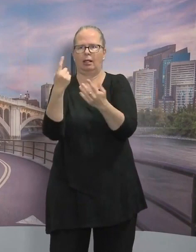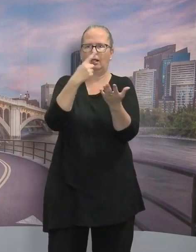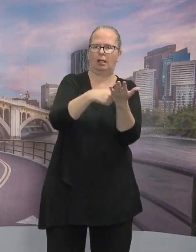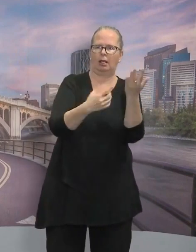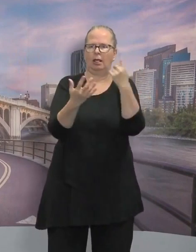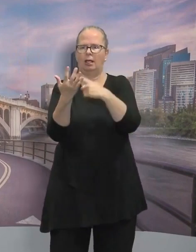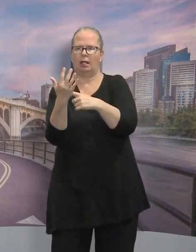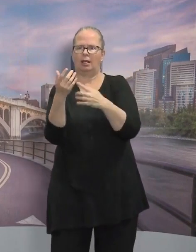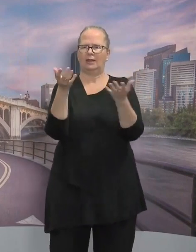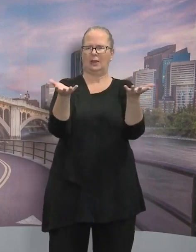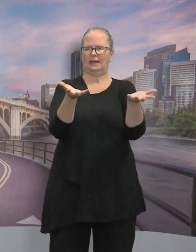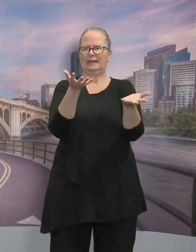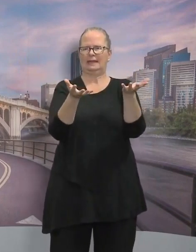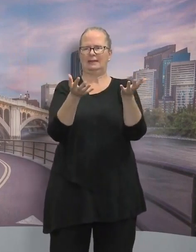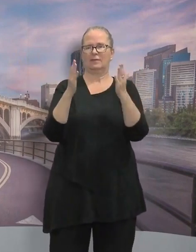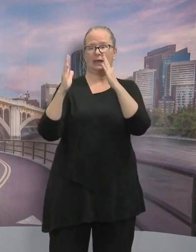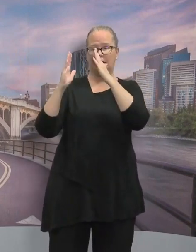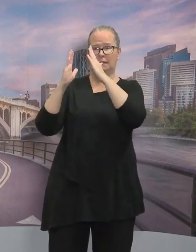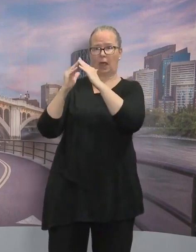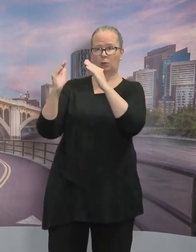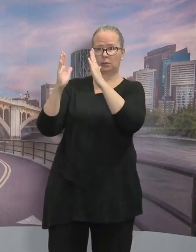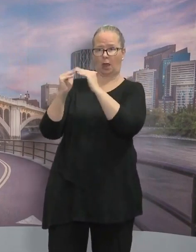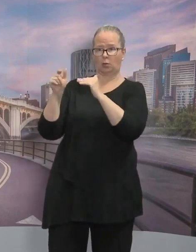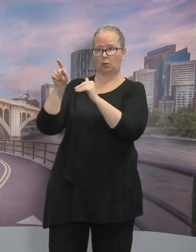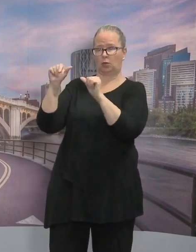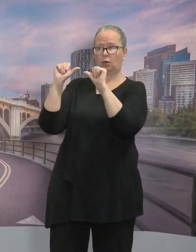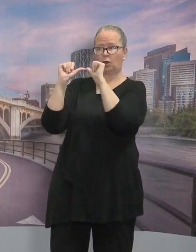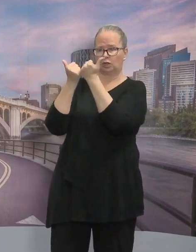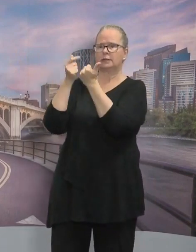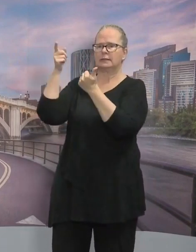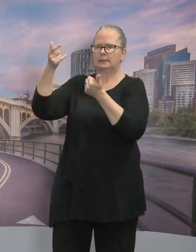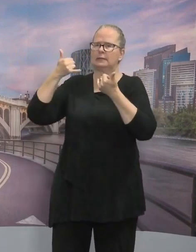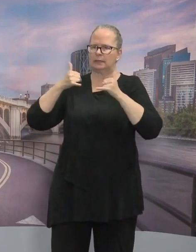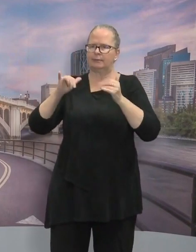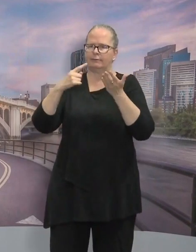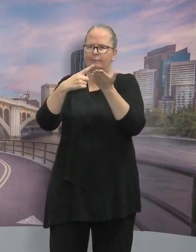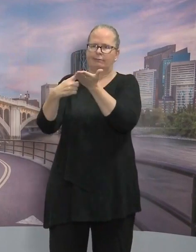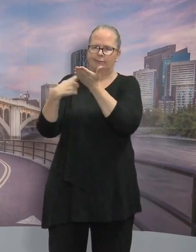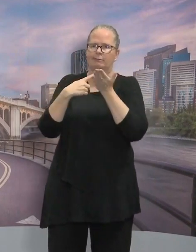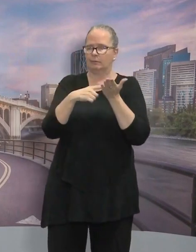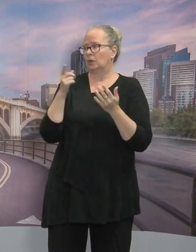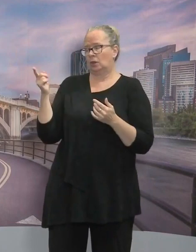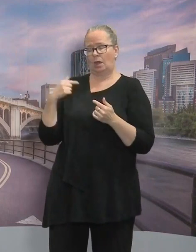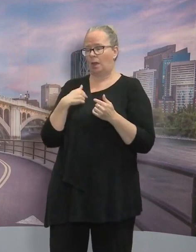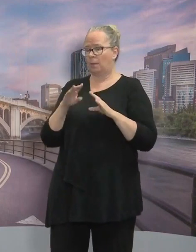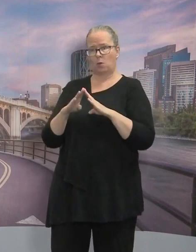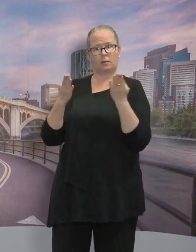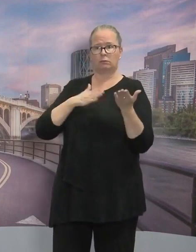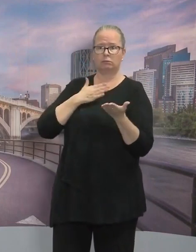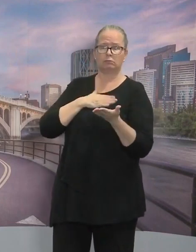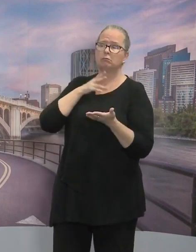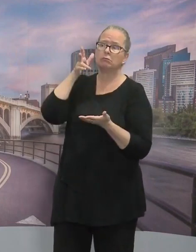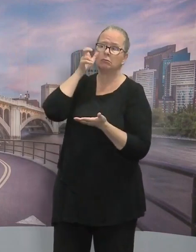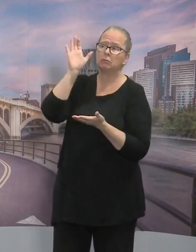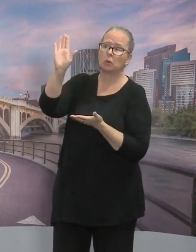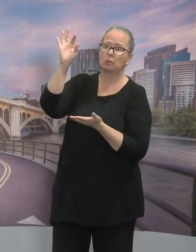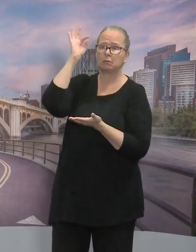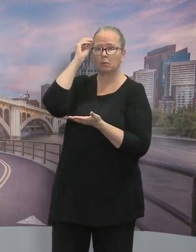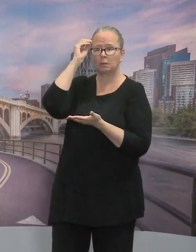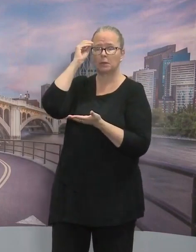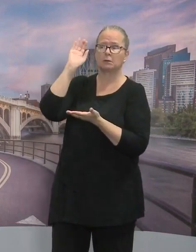of the businesses on Stephen Avenue, is talking about this. I'm very open to have that discussion with them and just make